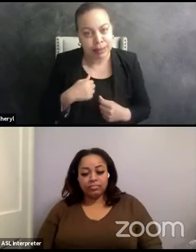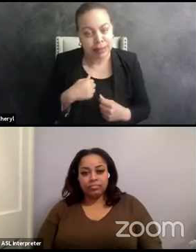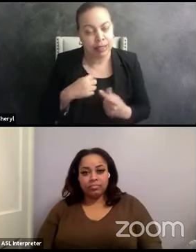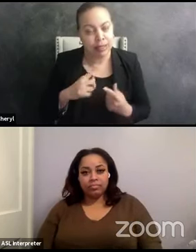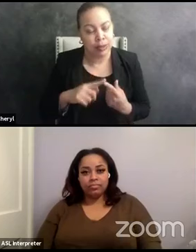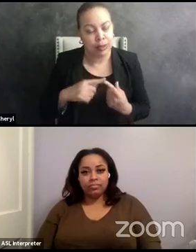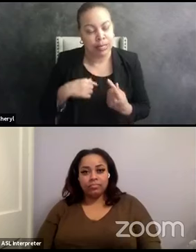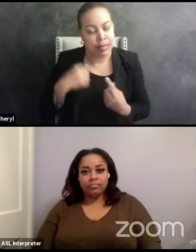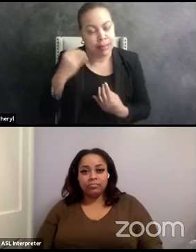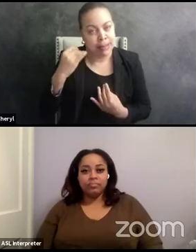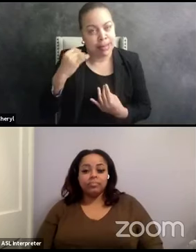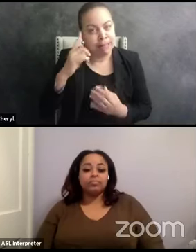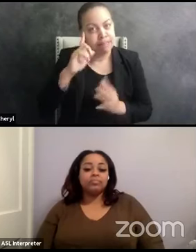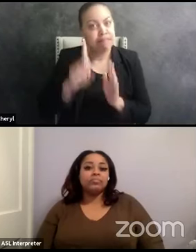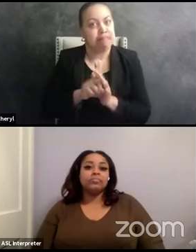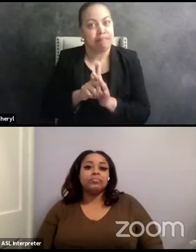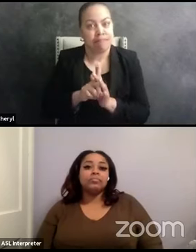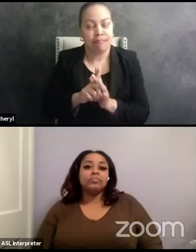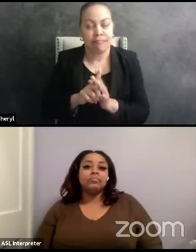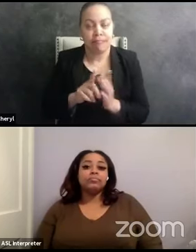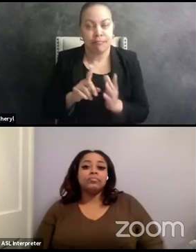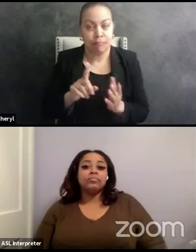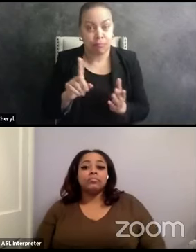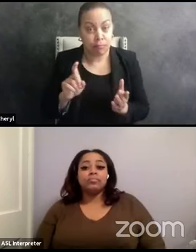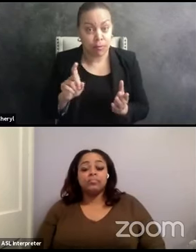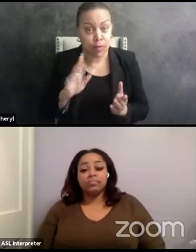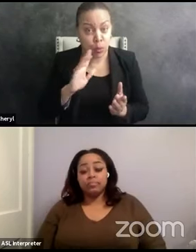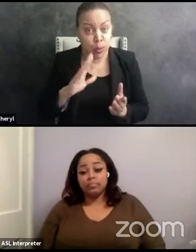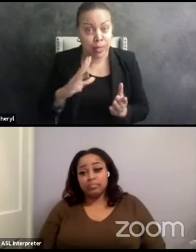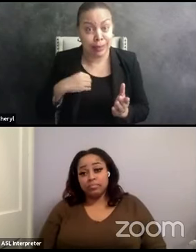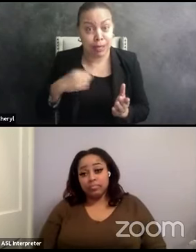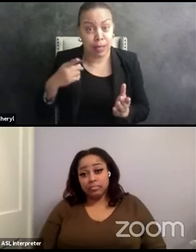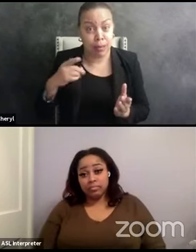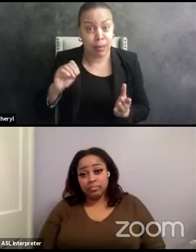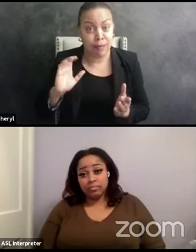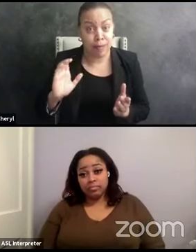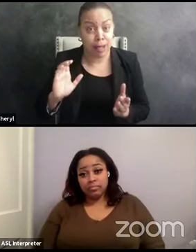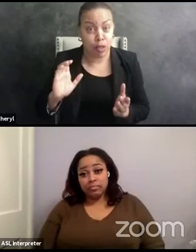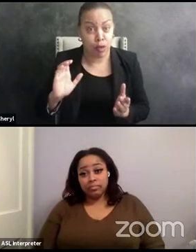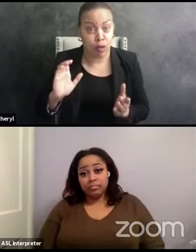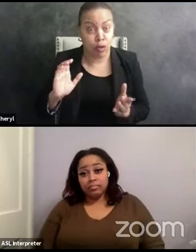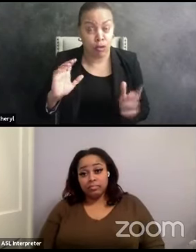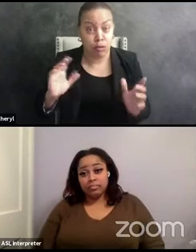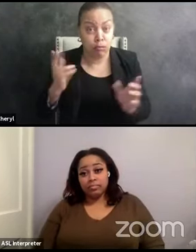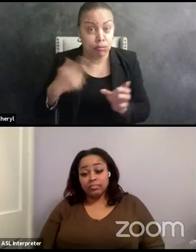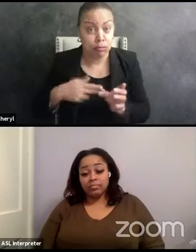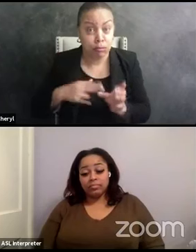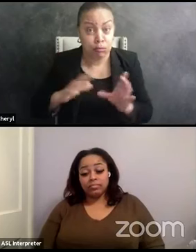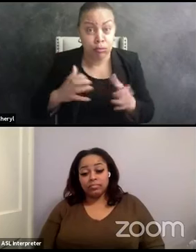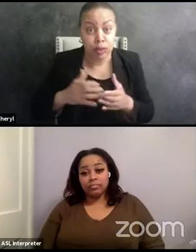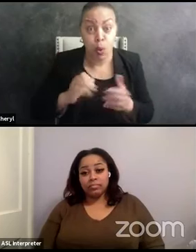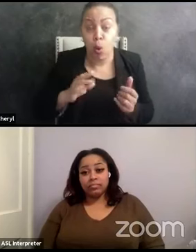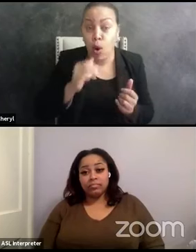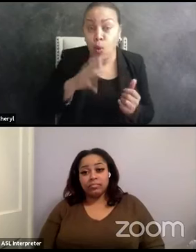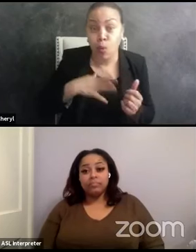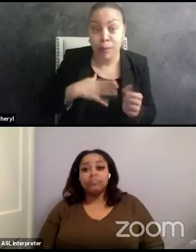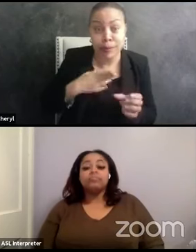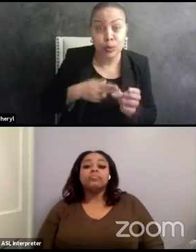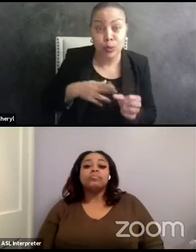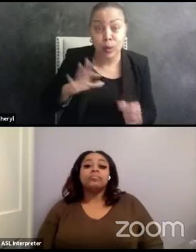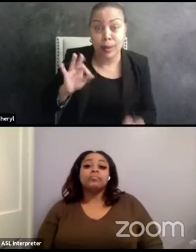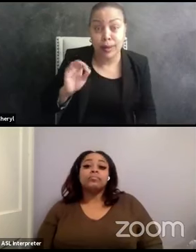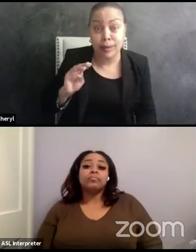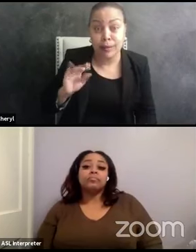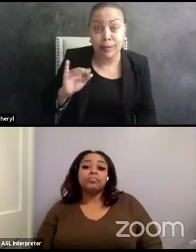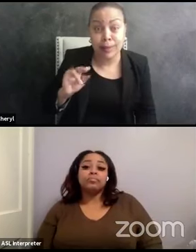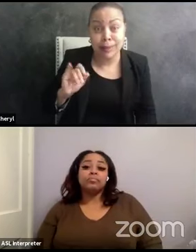is, would we allow a person of color in our midst? Would we allow a woman in our feminist groups